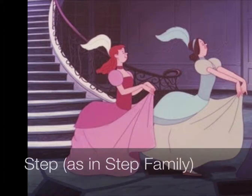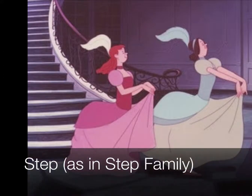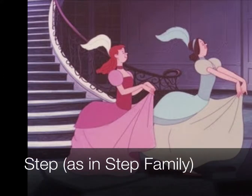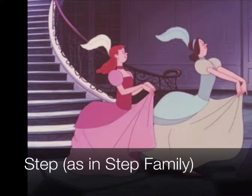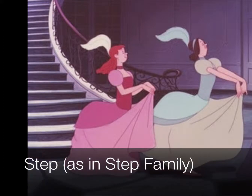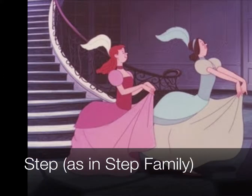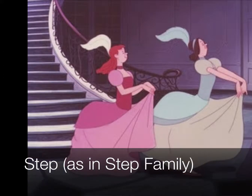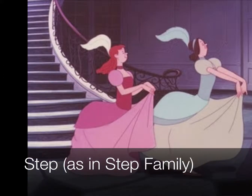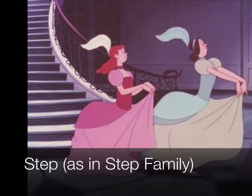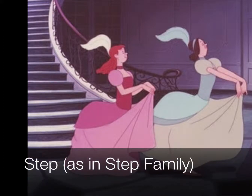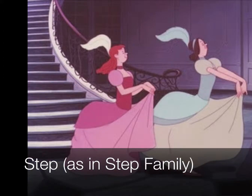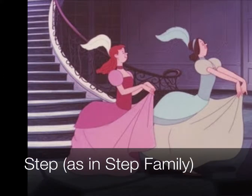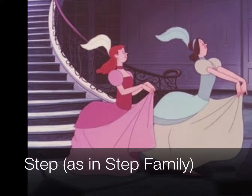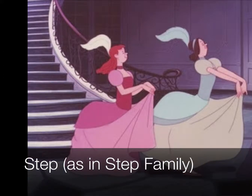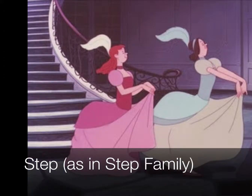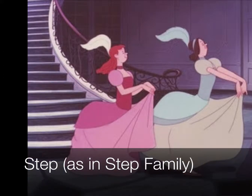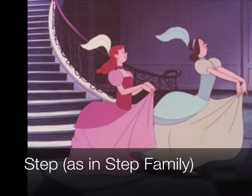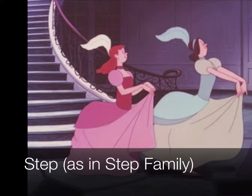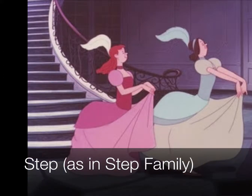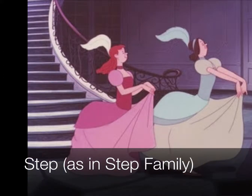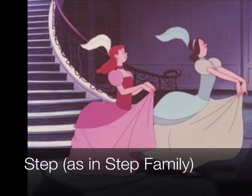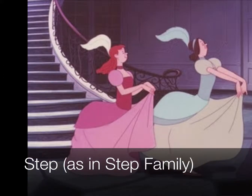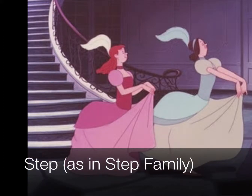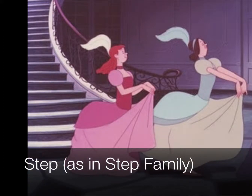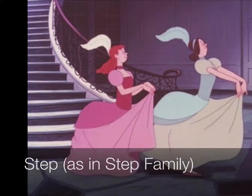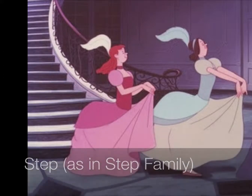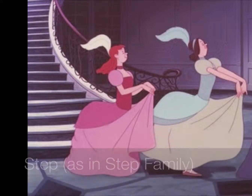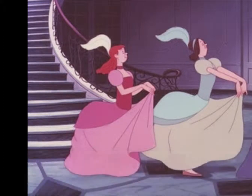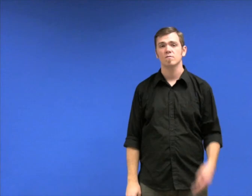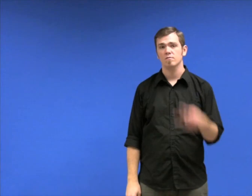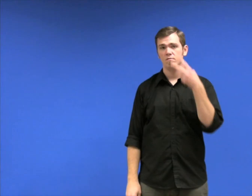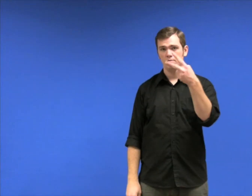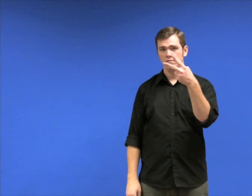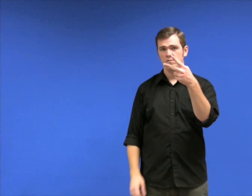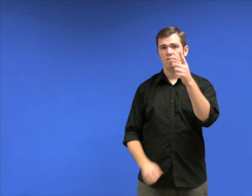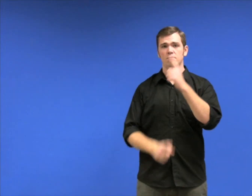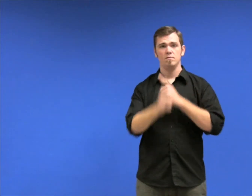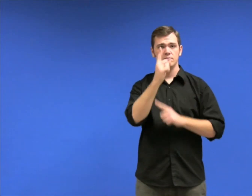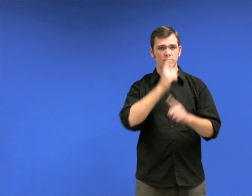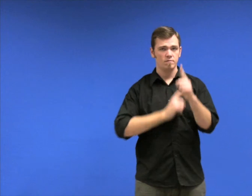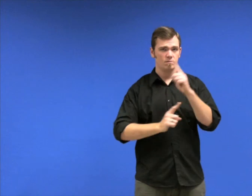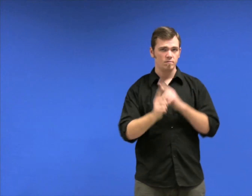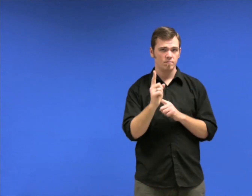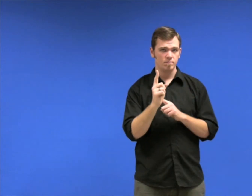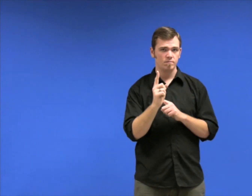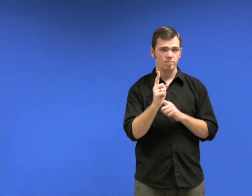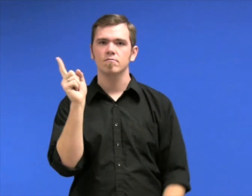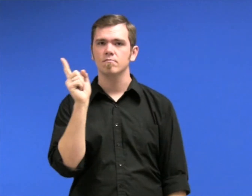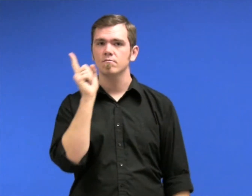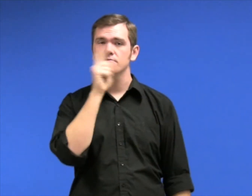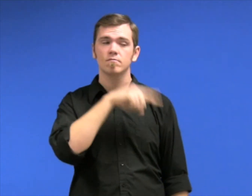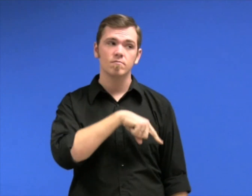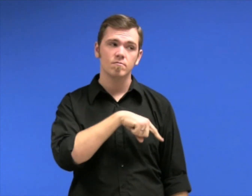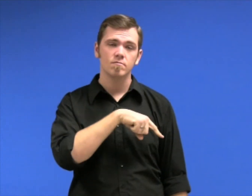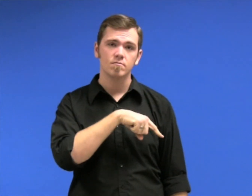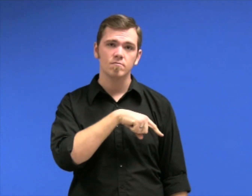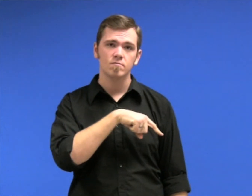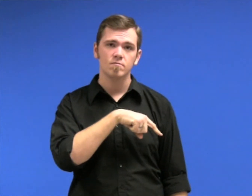All right, so now to discuss step families. Step family, you're going to use the sign for step. There's actually two signs to say step. There's step,